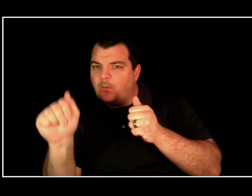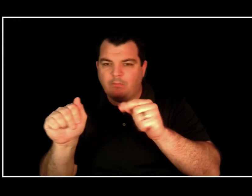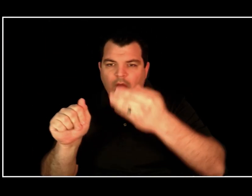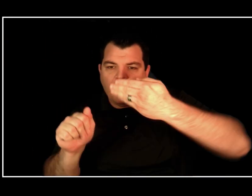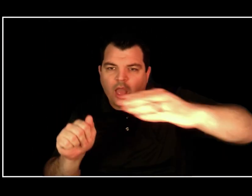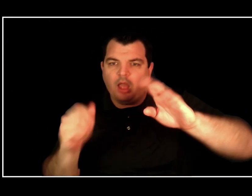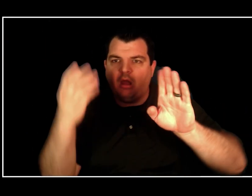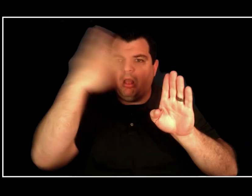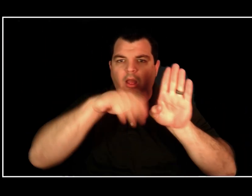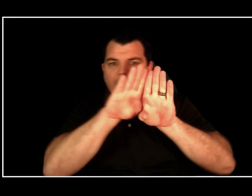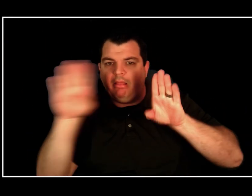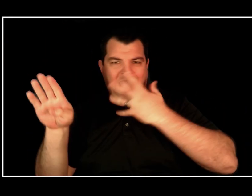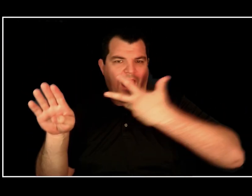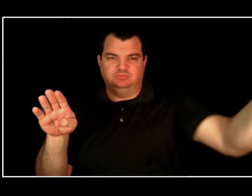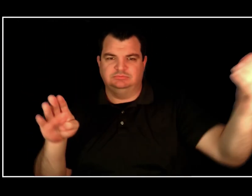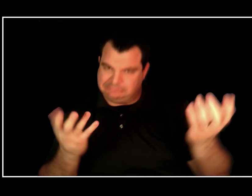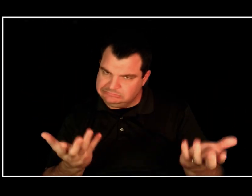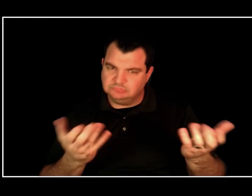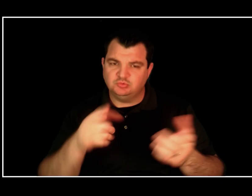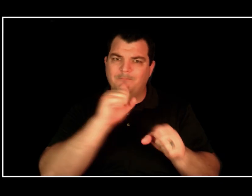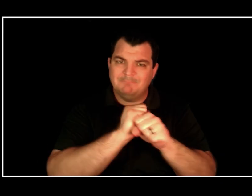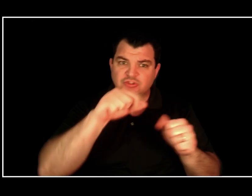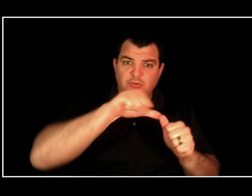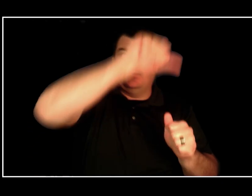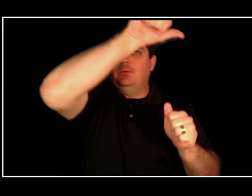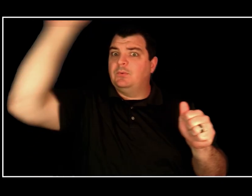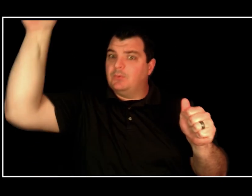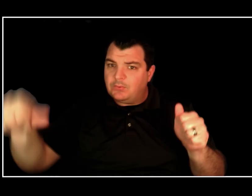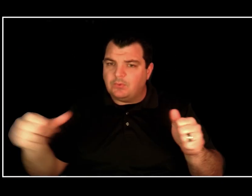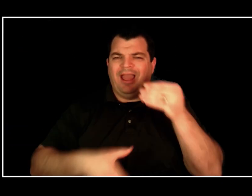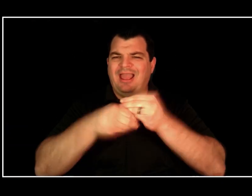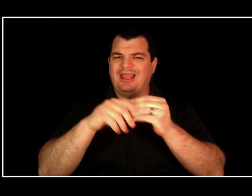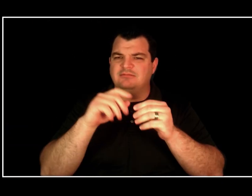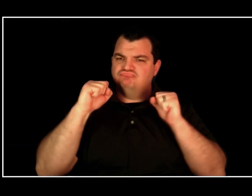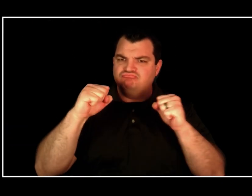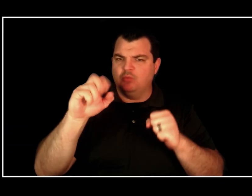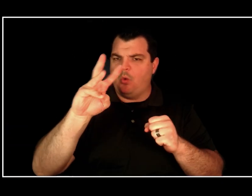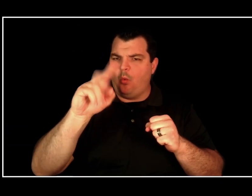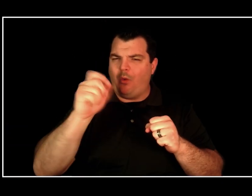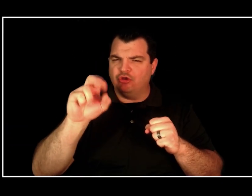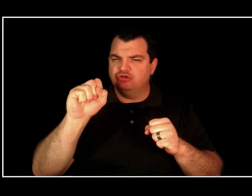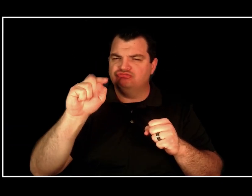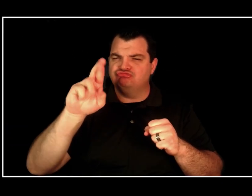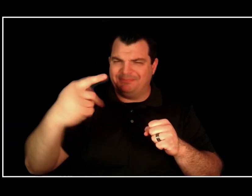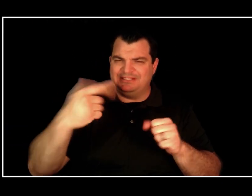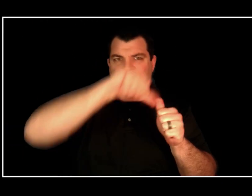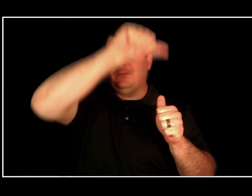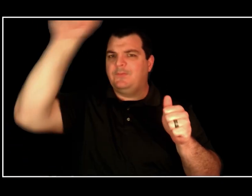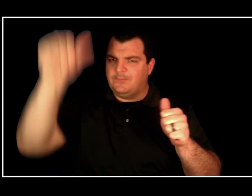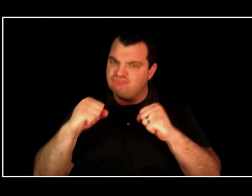and cracks. Sealing leaks and adding weather stripping can help keep cool air inside.